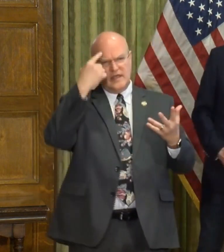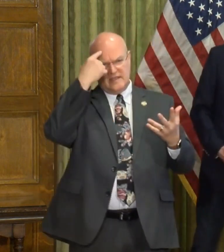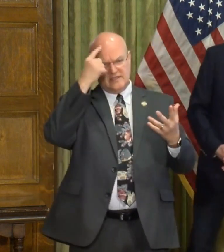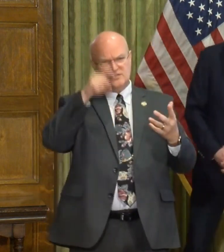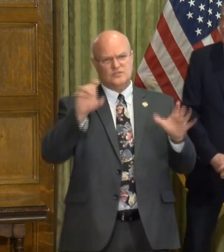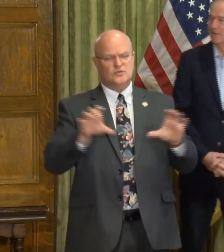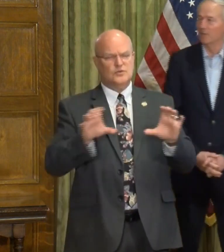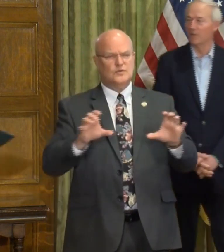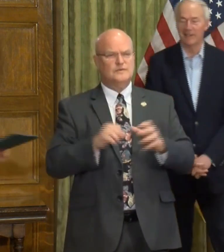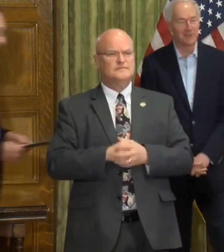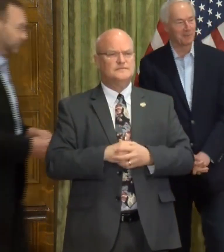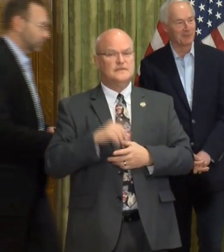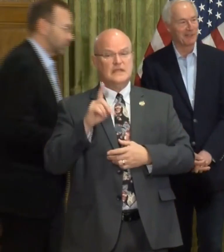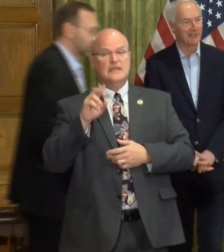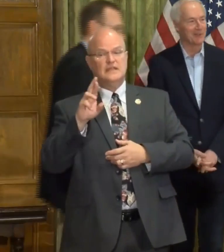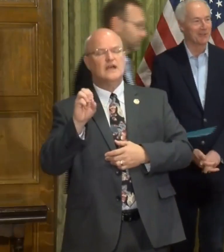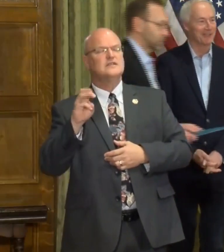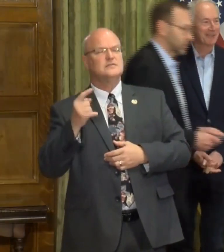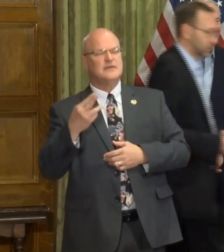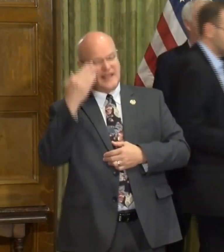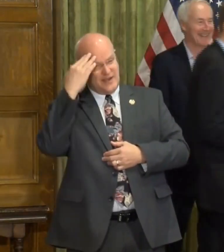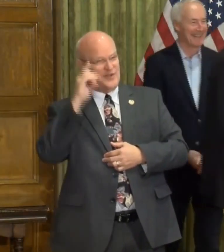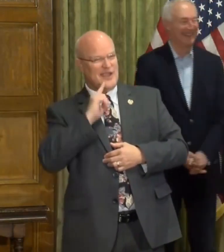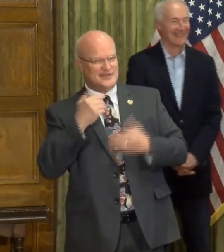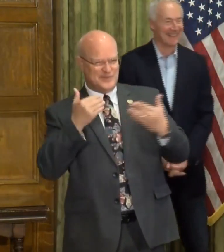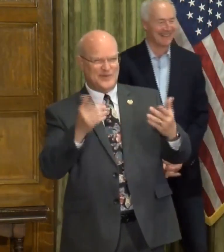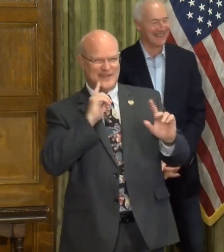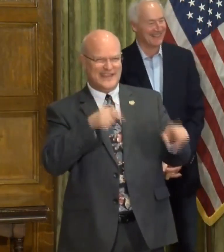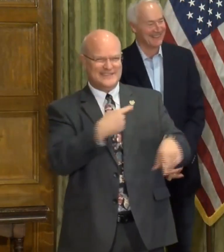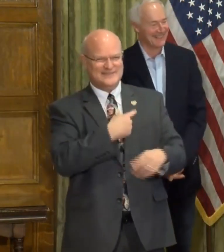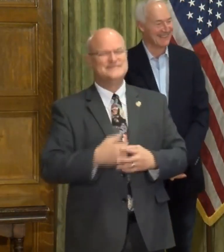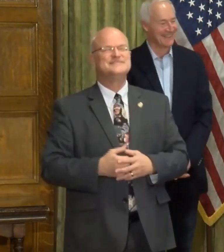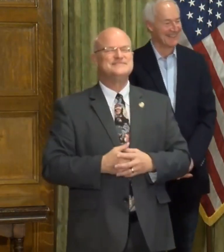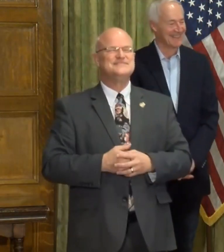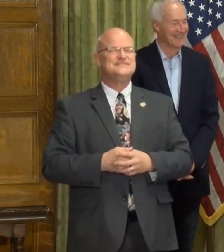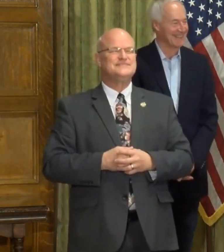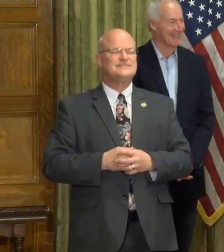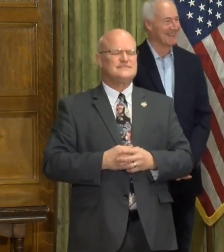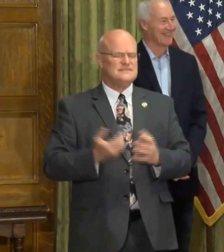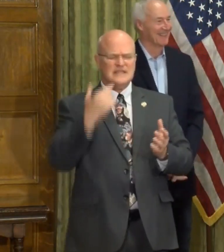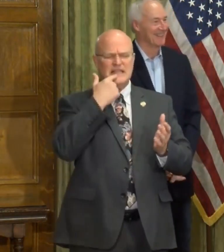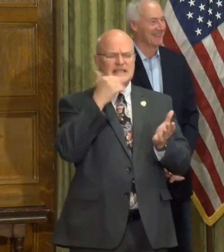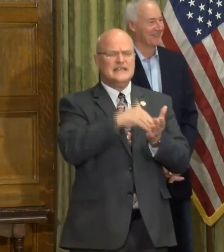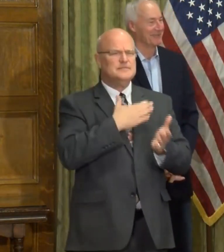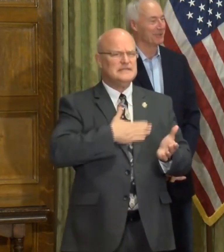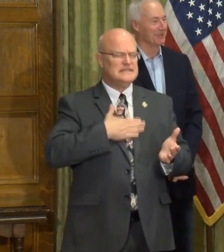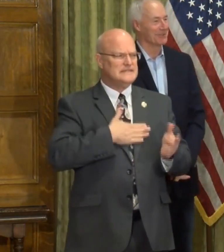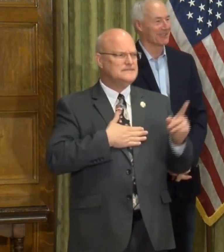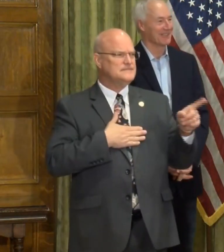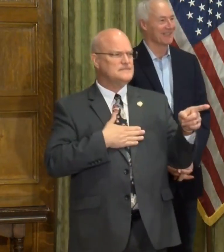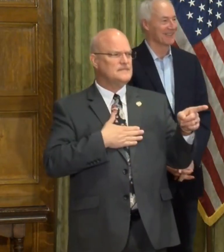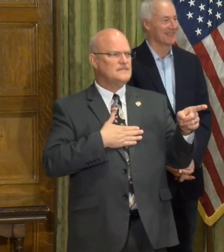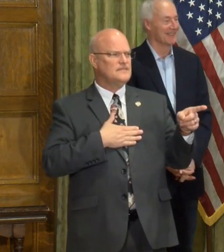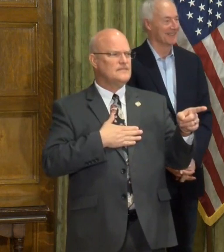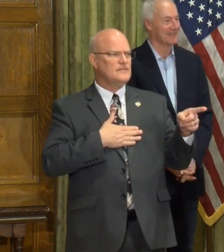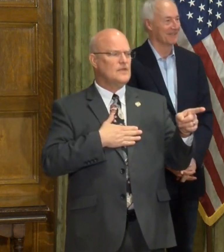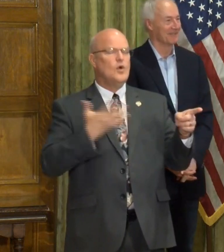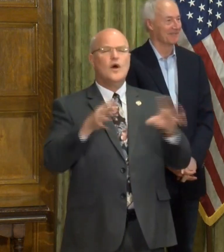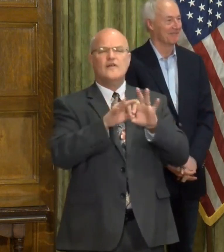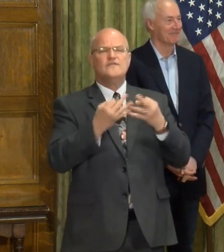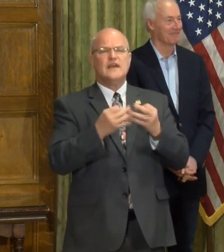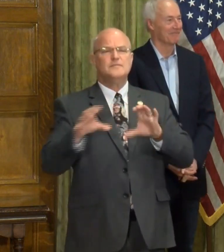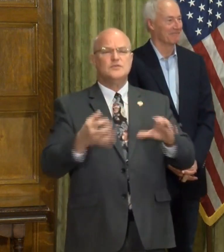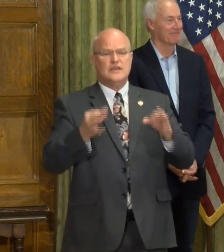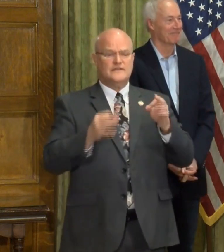Just what should families do? Go ahead, Doctor. I know your answer, but I'll let you get it. Can you repeat that question for me?